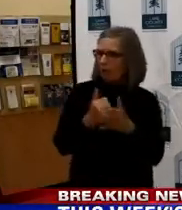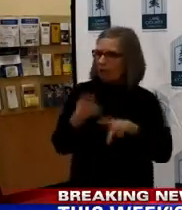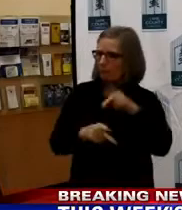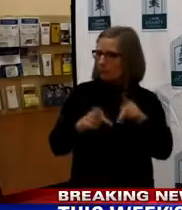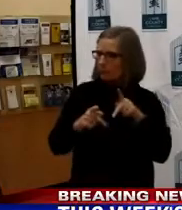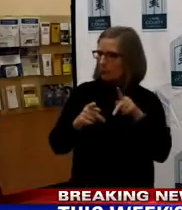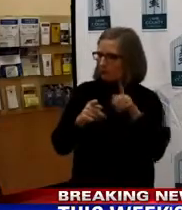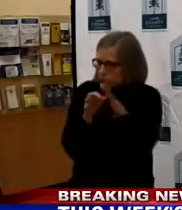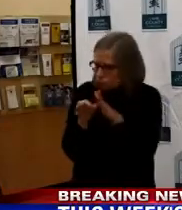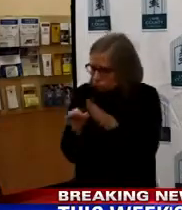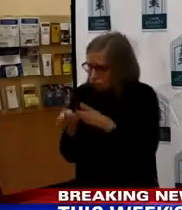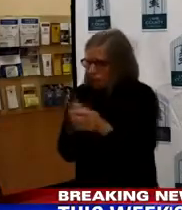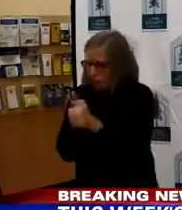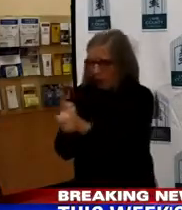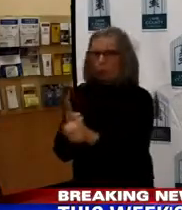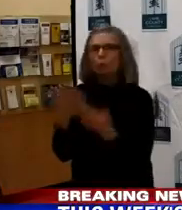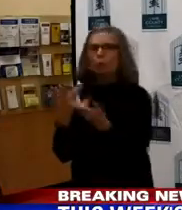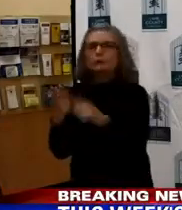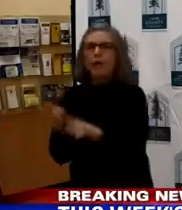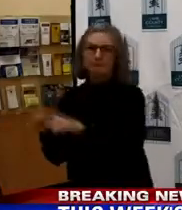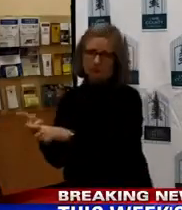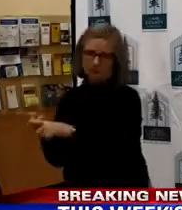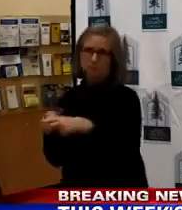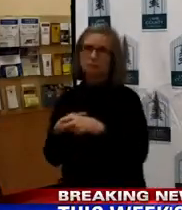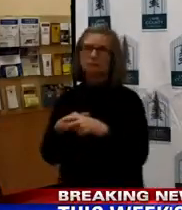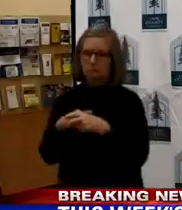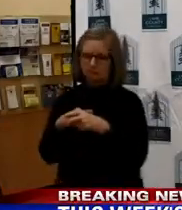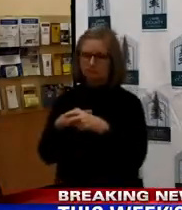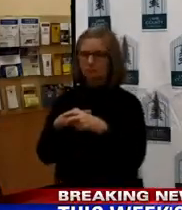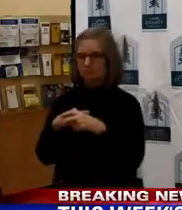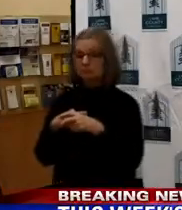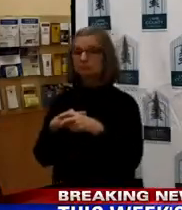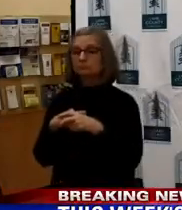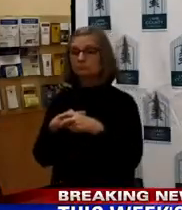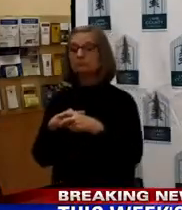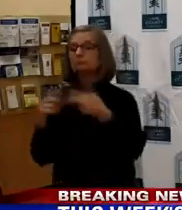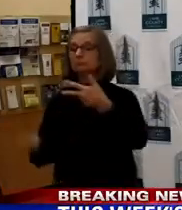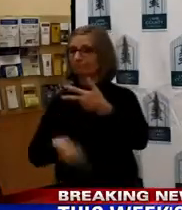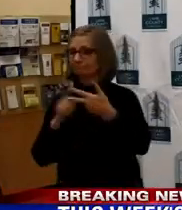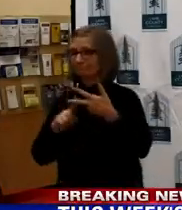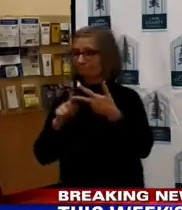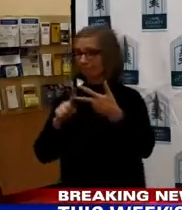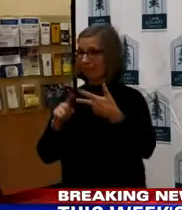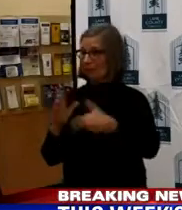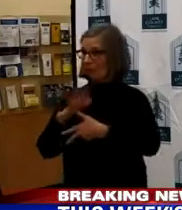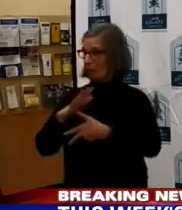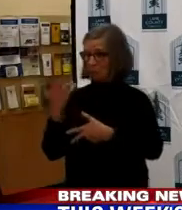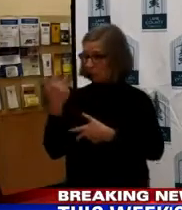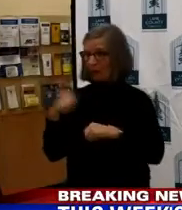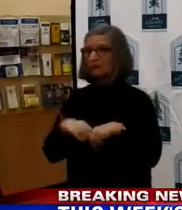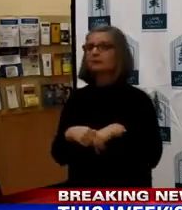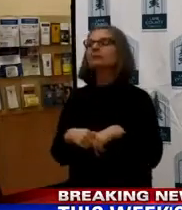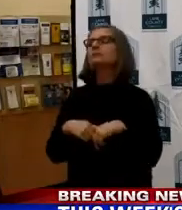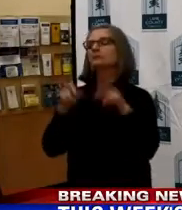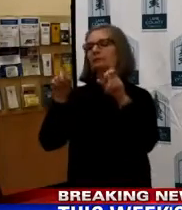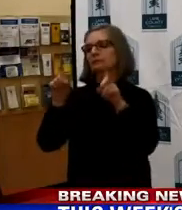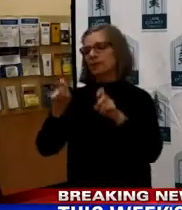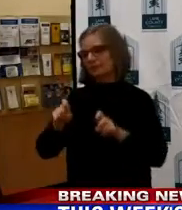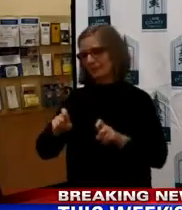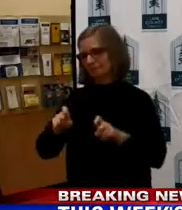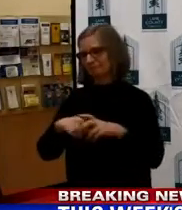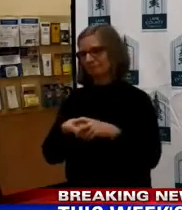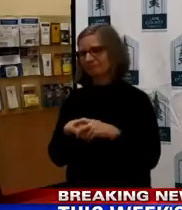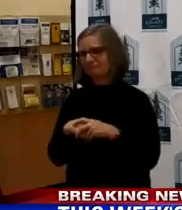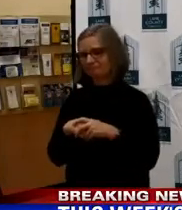community. Finally, a priority is testing. So it is certainly of top of mind to our community and communities across